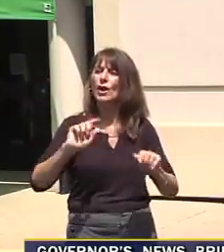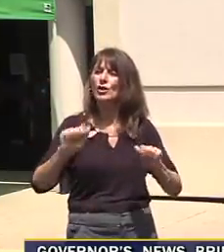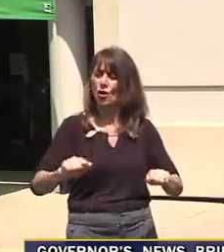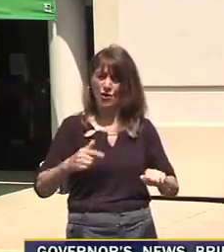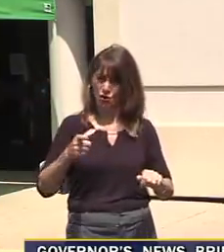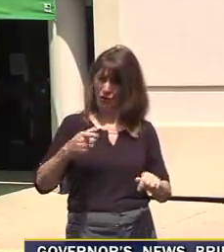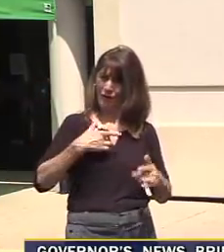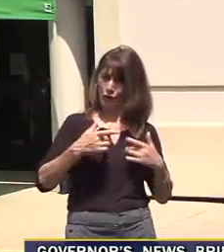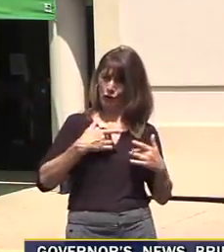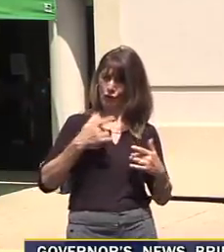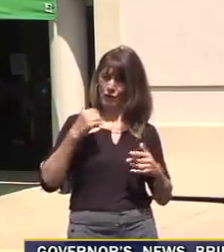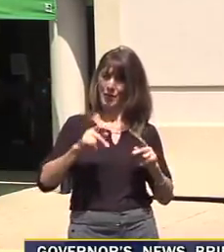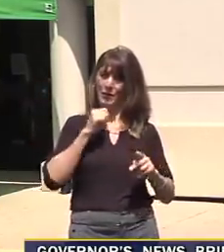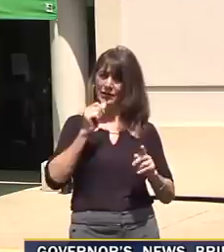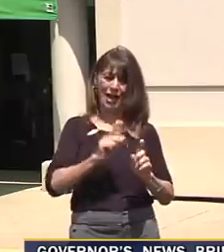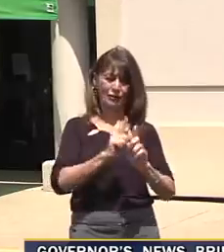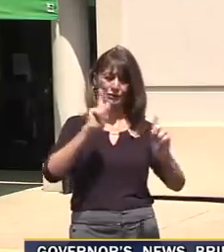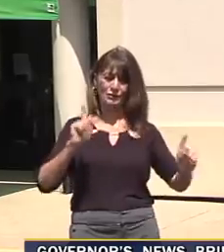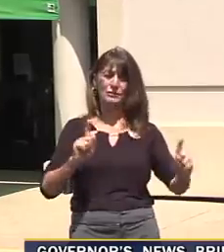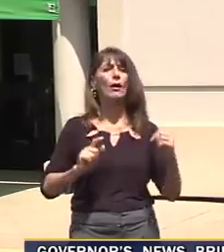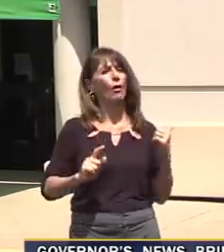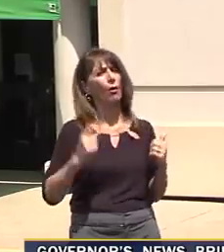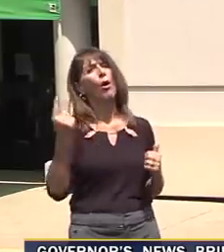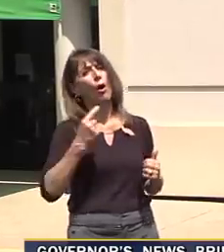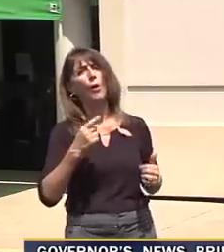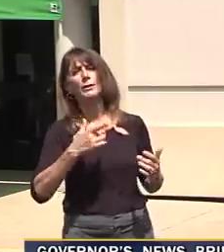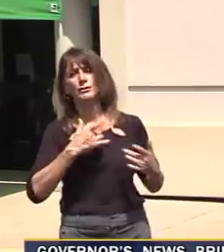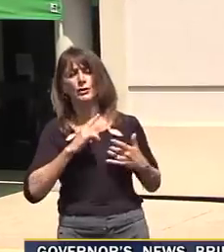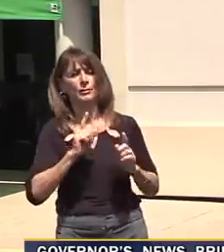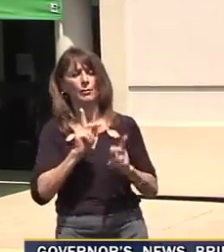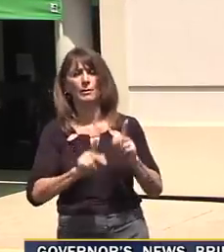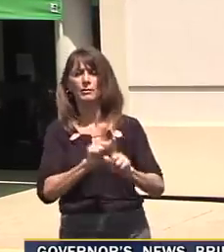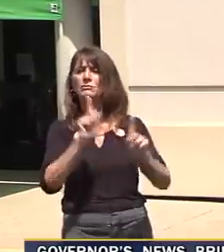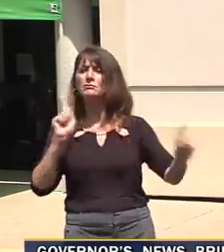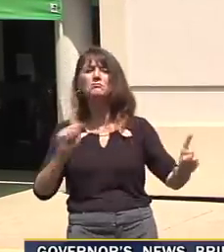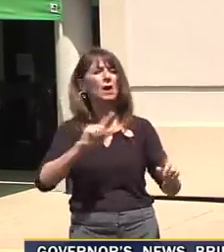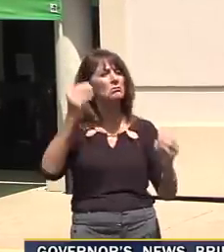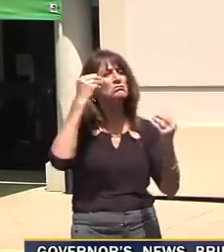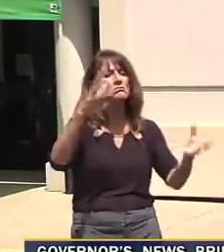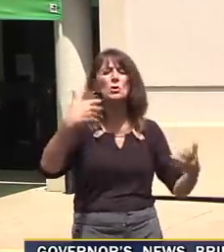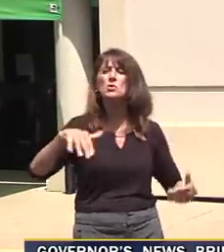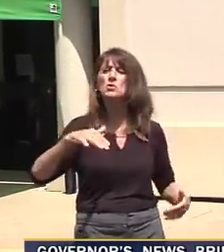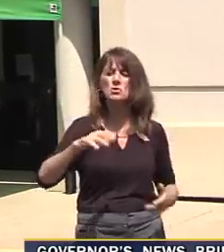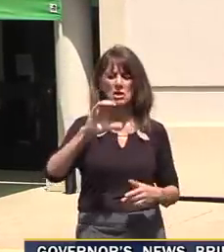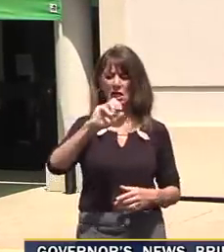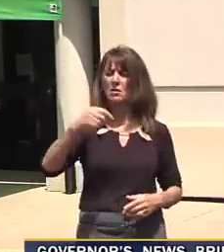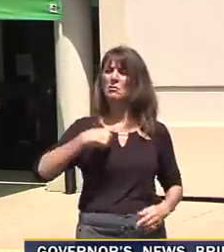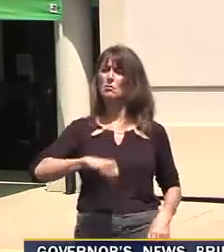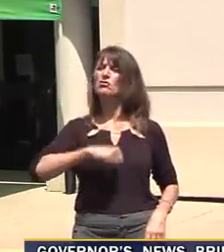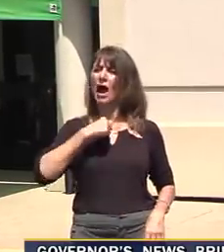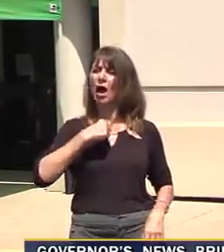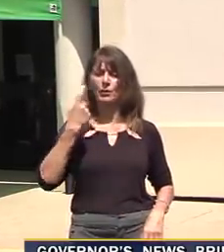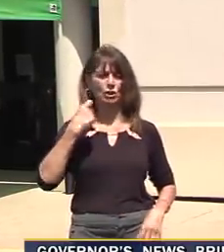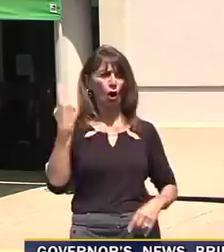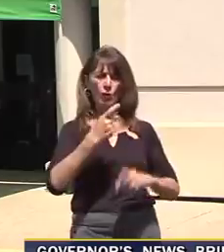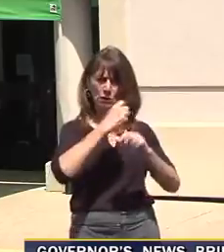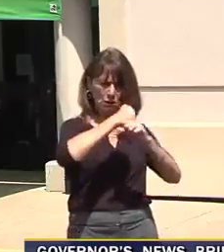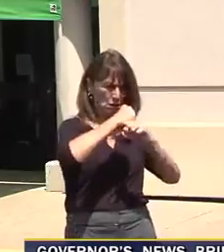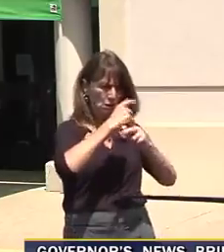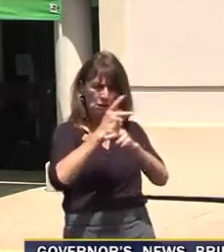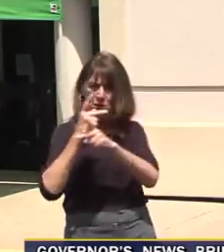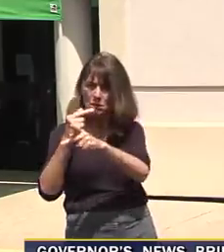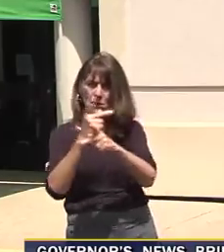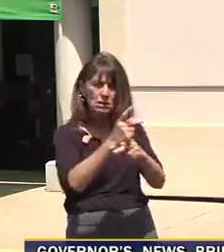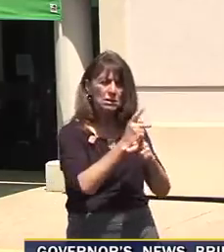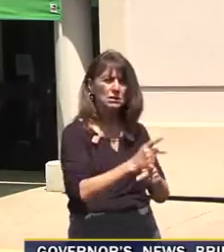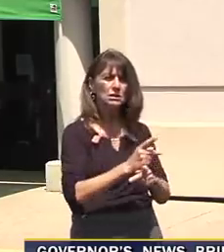there? Well, I'm always concerned about social distancing, but I'm proud of Connecticut because they have, kept up their guard throughout. As you know, we